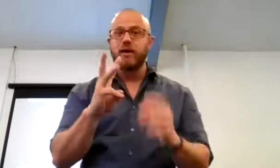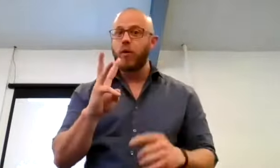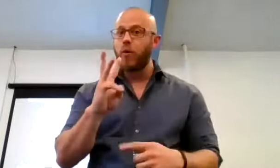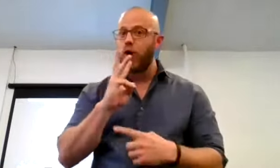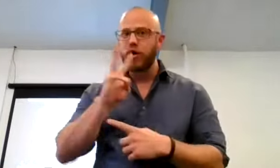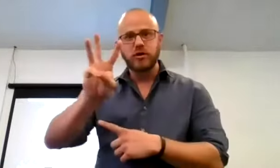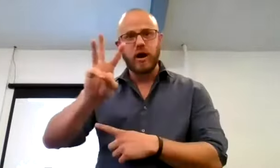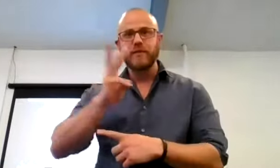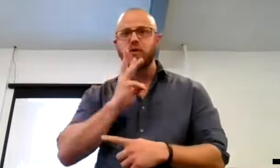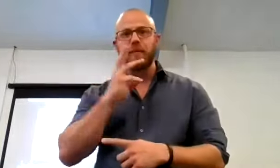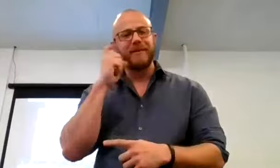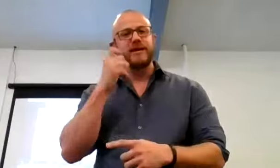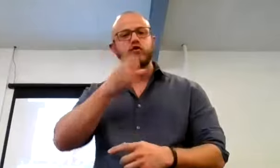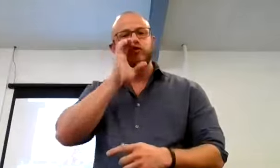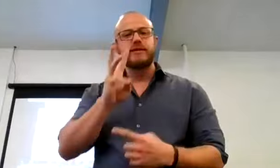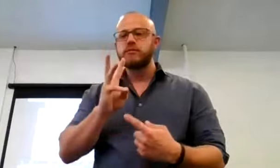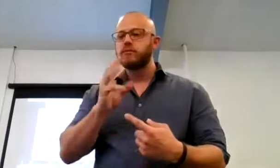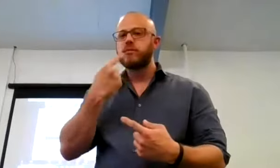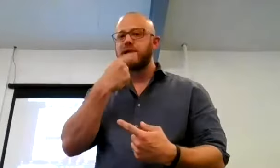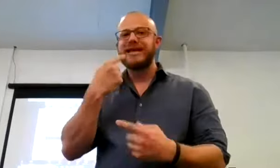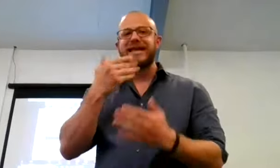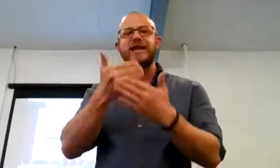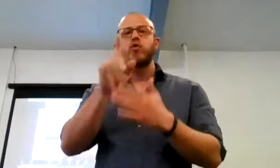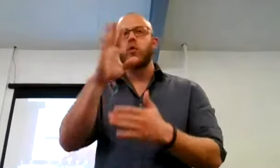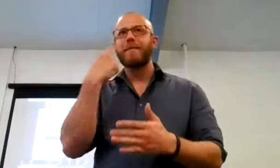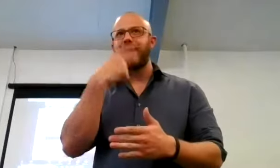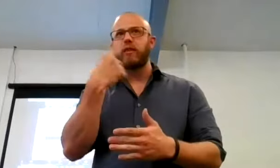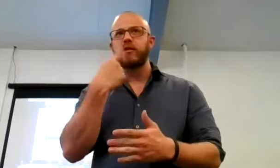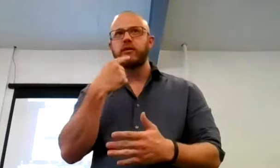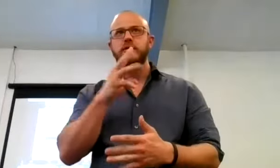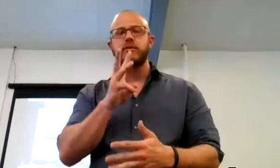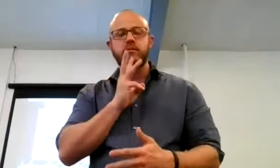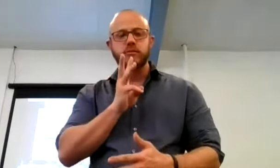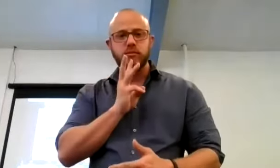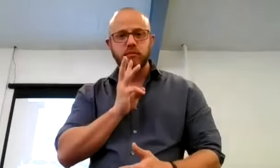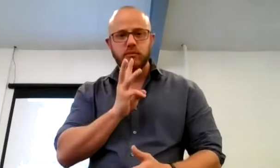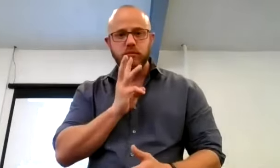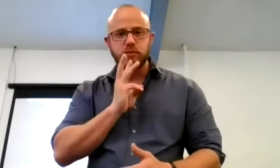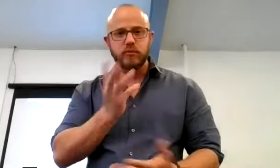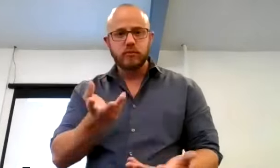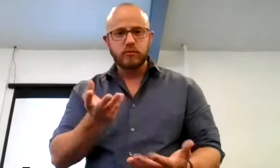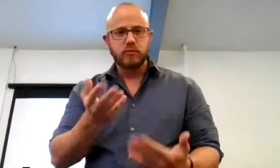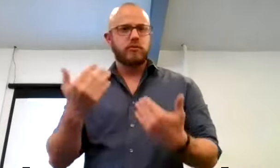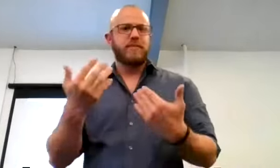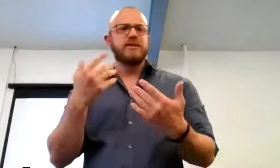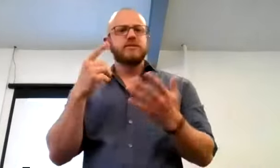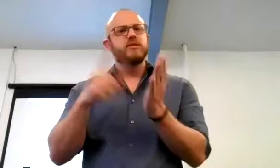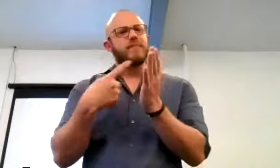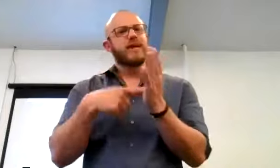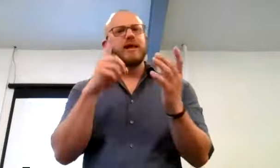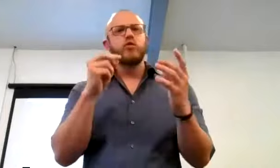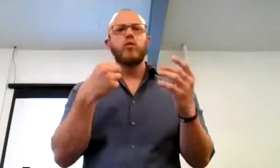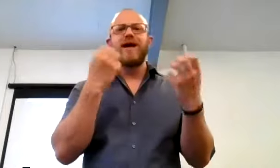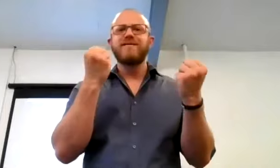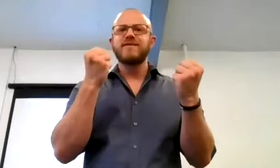For example, water with the W is because you drink right in that region. So you have the water there, you drink. Sometimes they